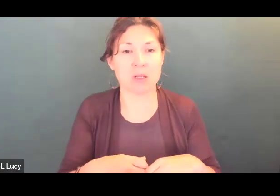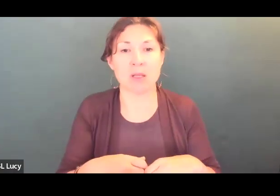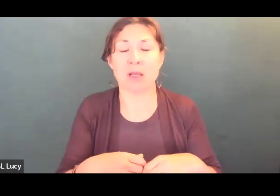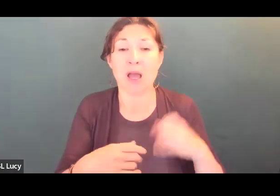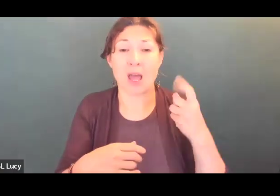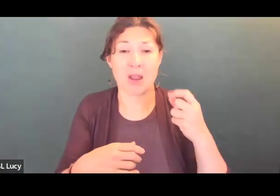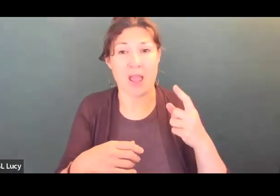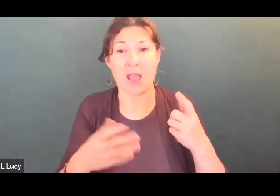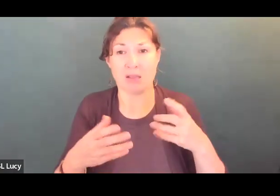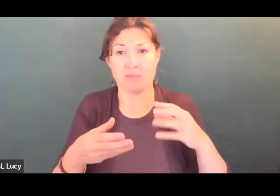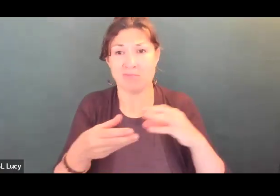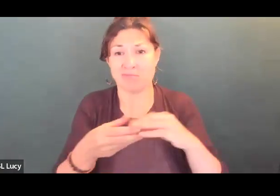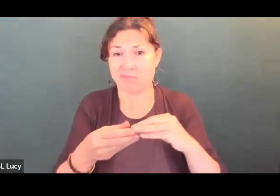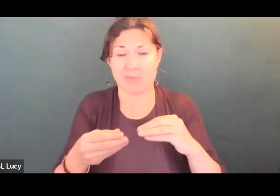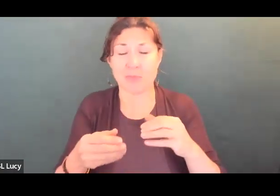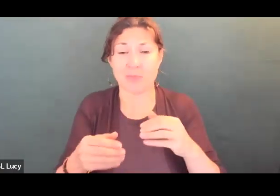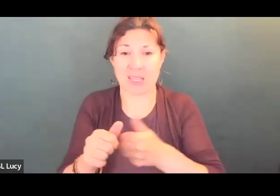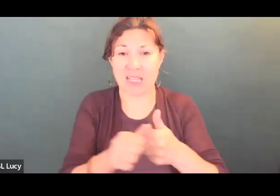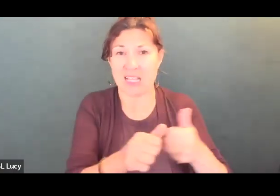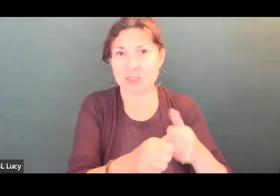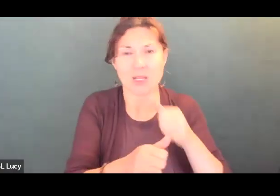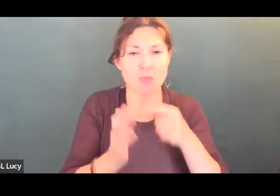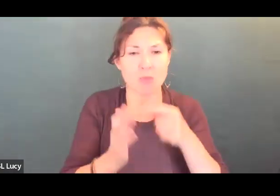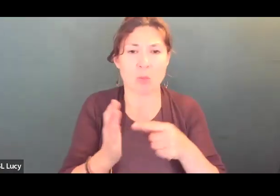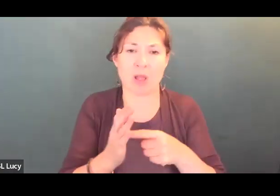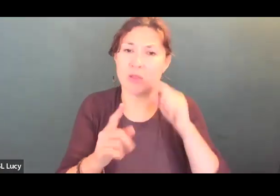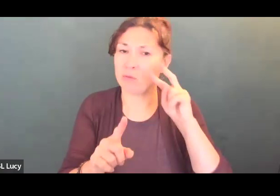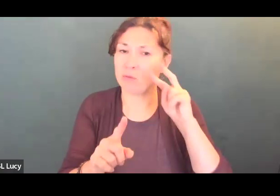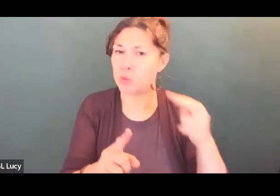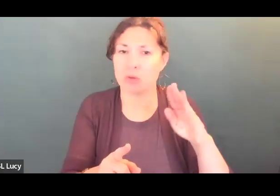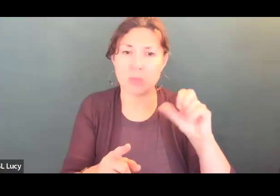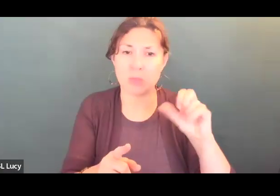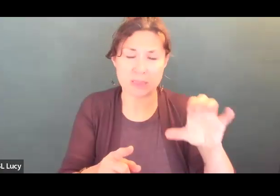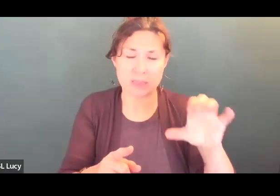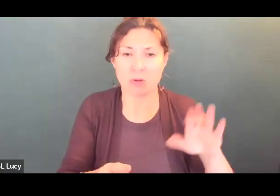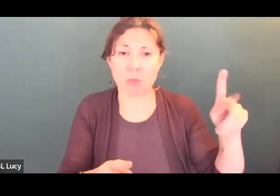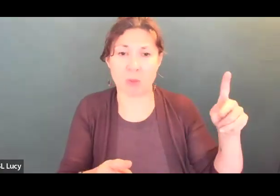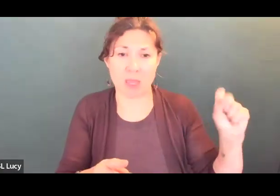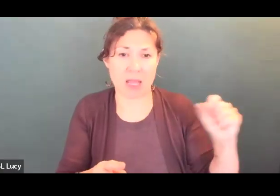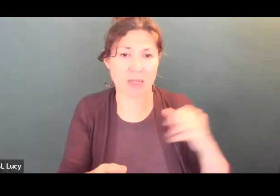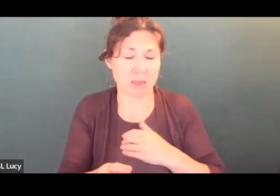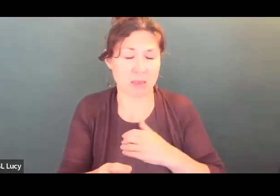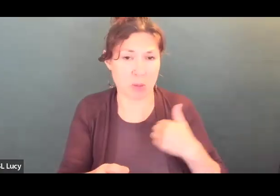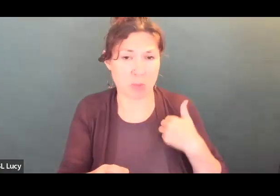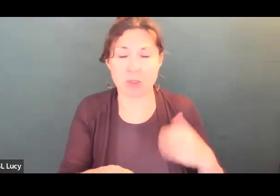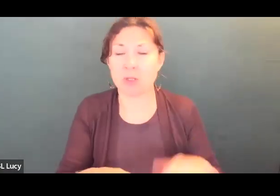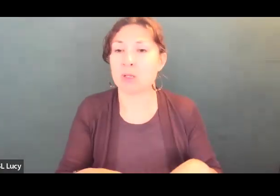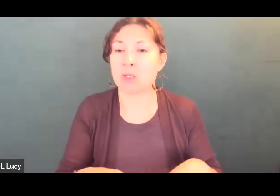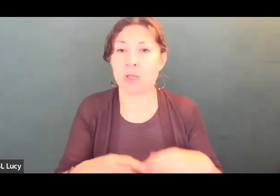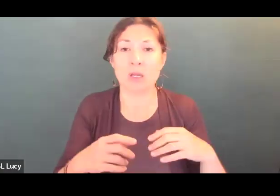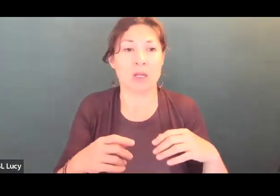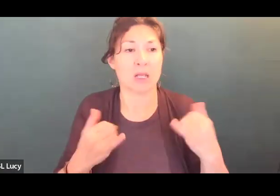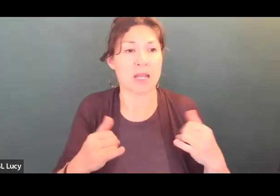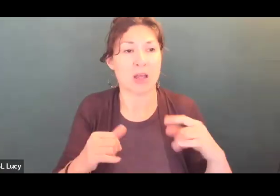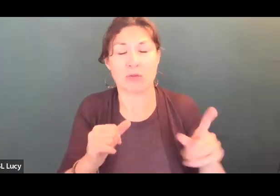Committee. Please state your name, affiliation, and what neighborhood you are from before you begin. We will begin this evening with